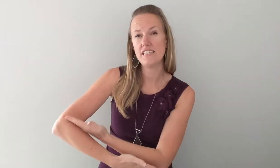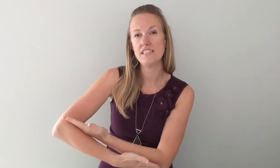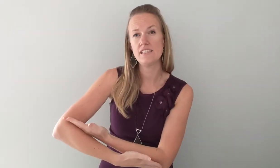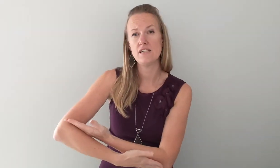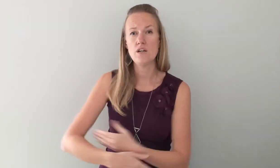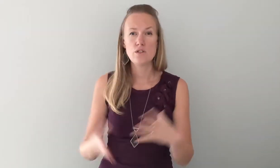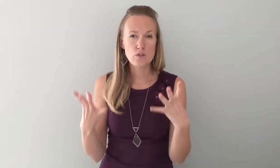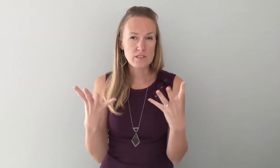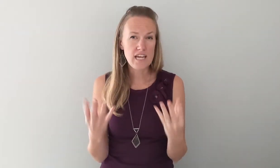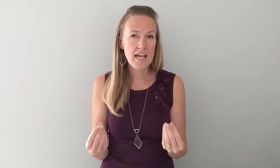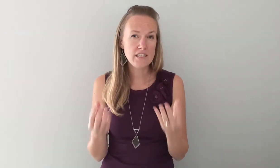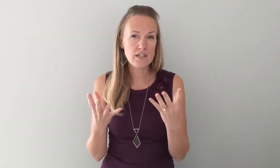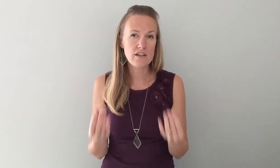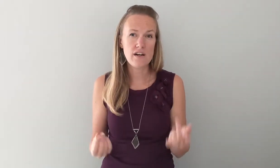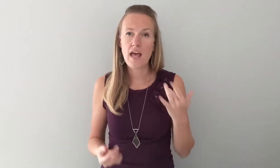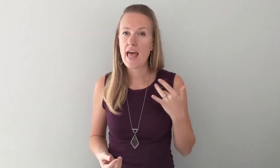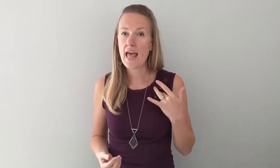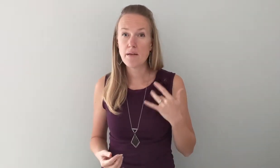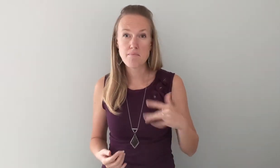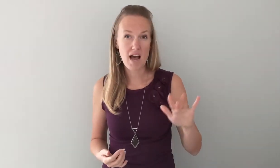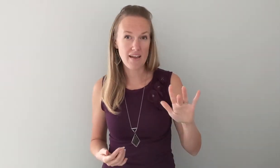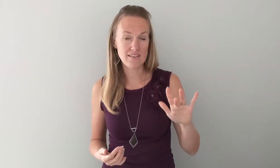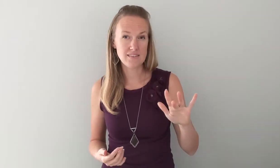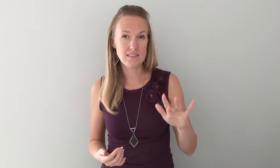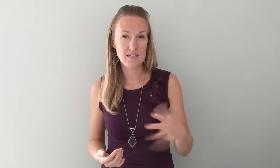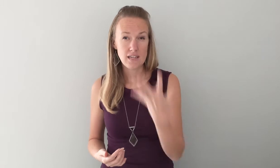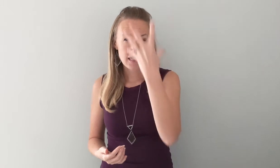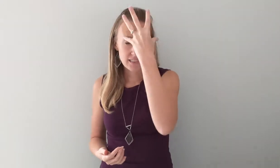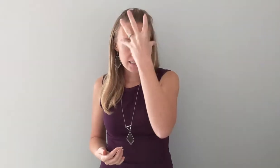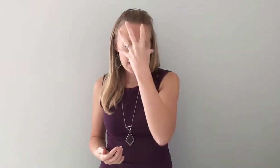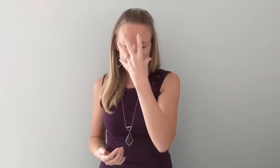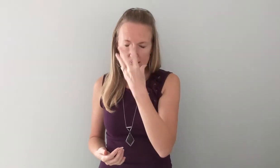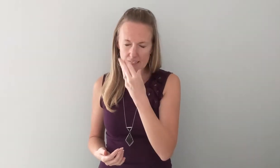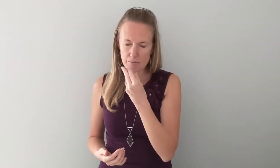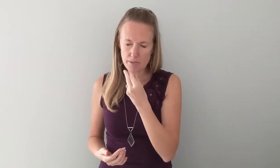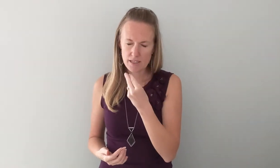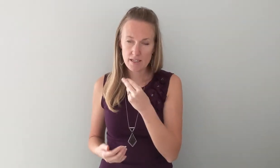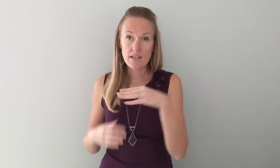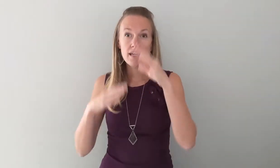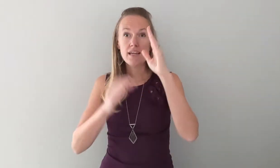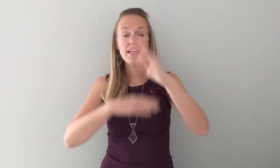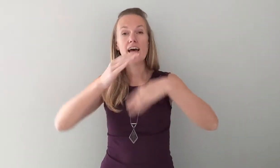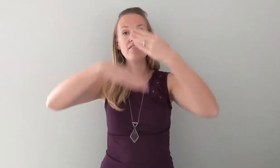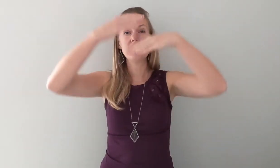infant, so tender and mild, sleep in